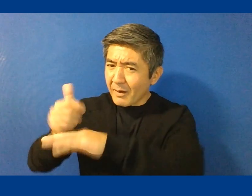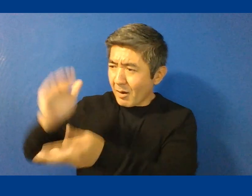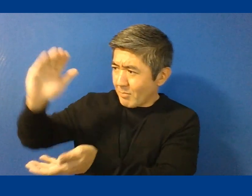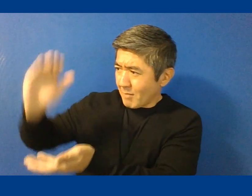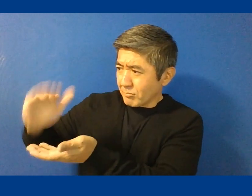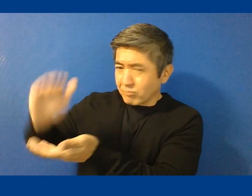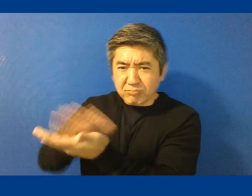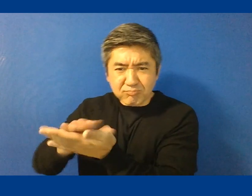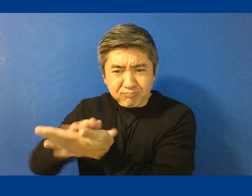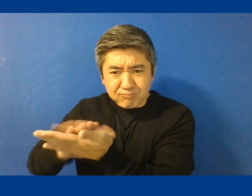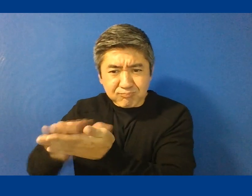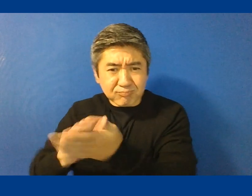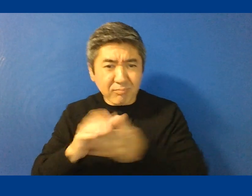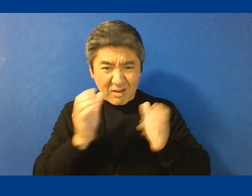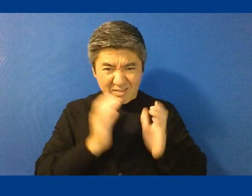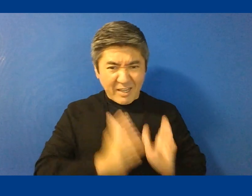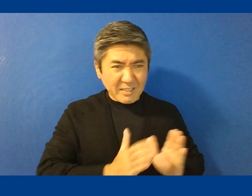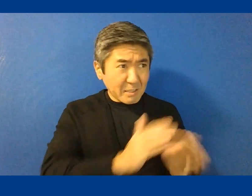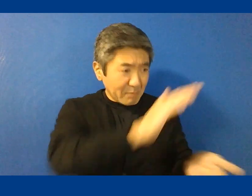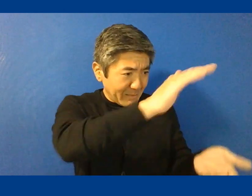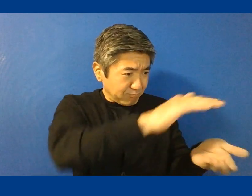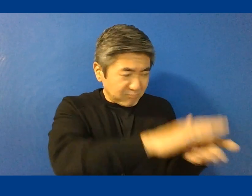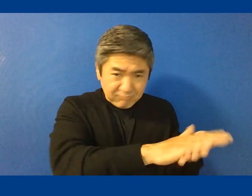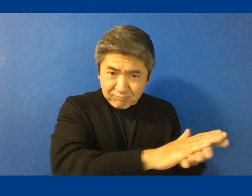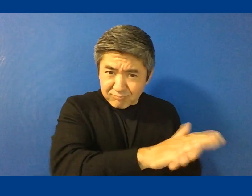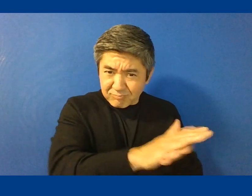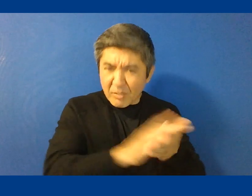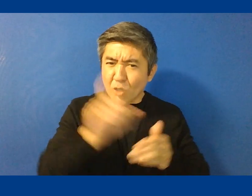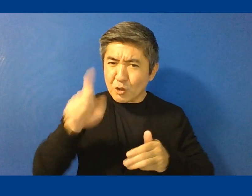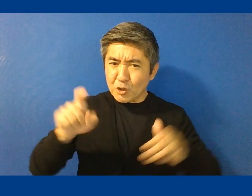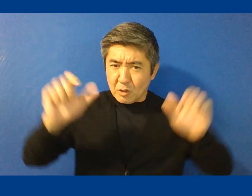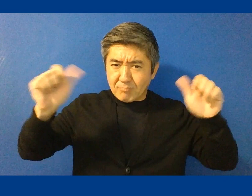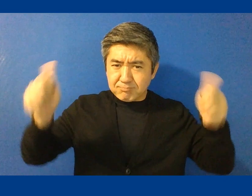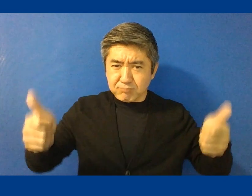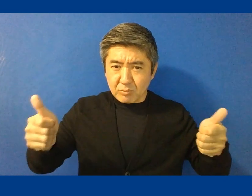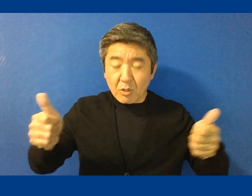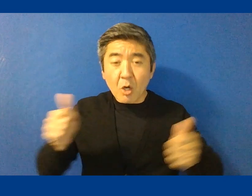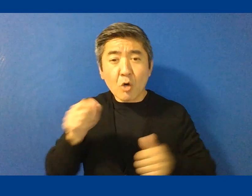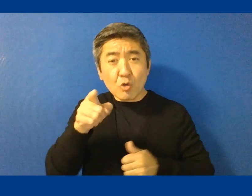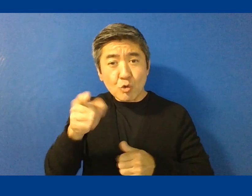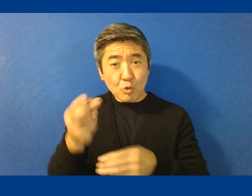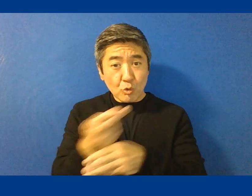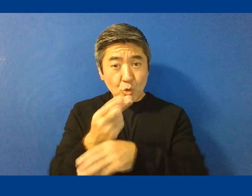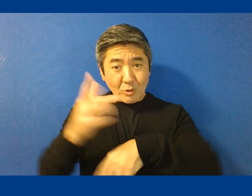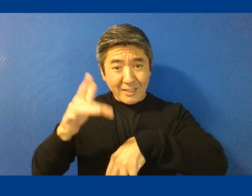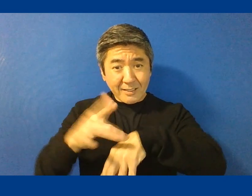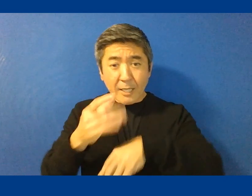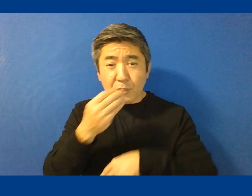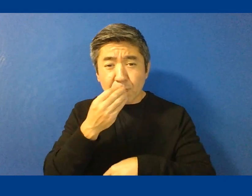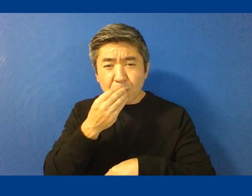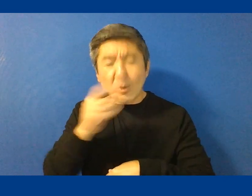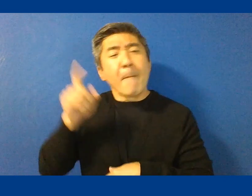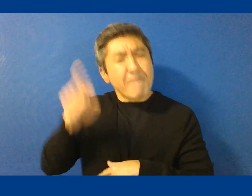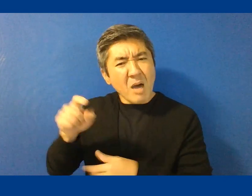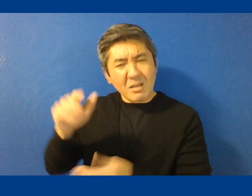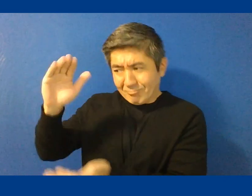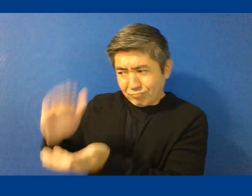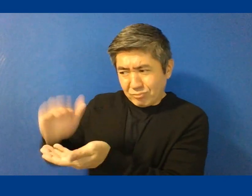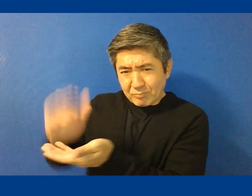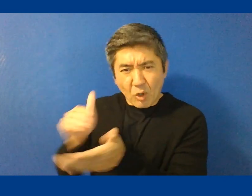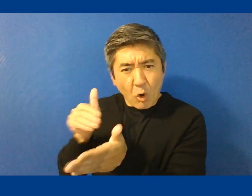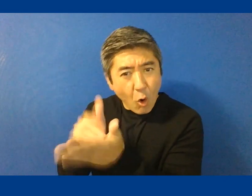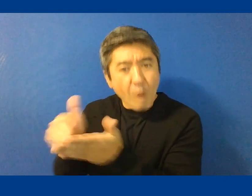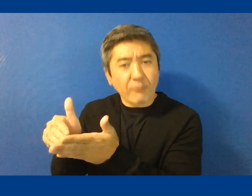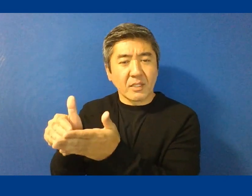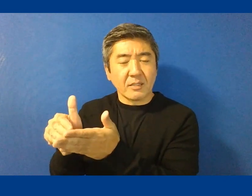by employees and customers, and those employees handling customer items must use hand sanitizers frequently. Under the